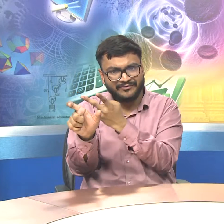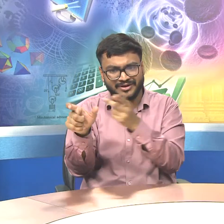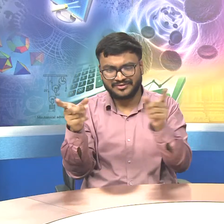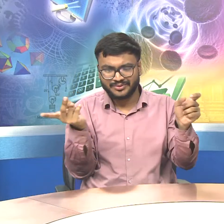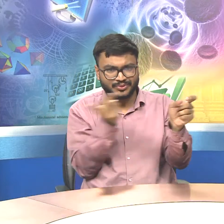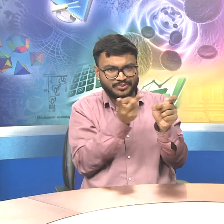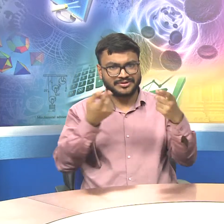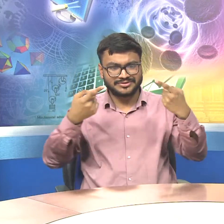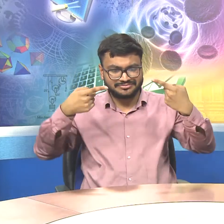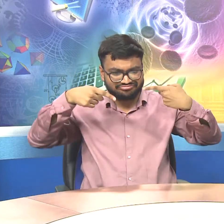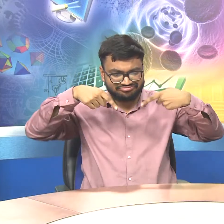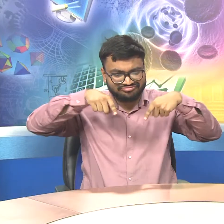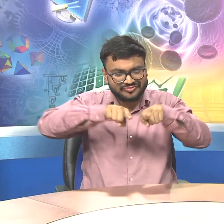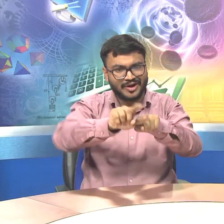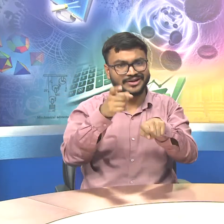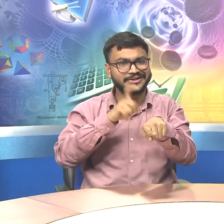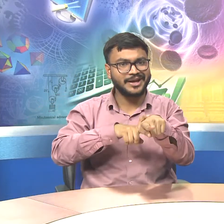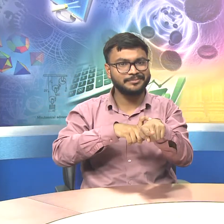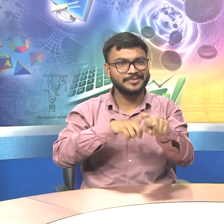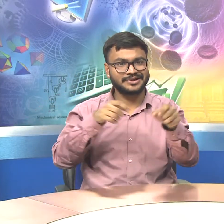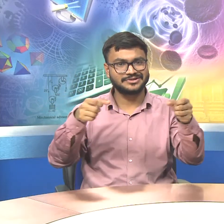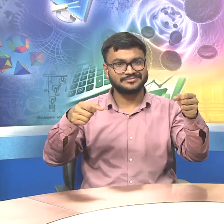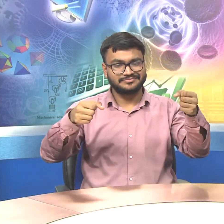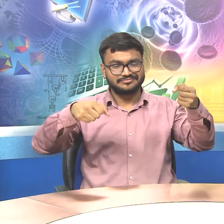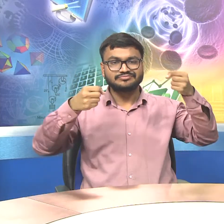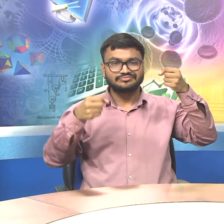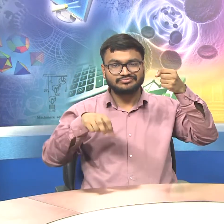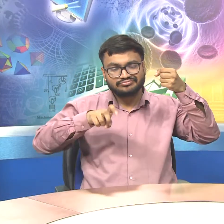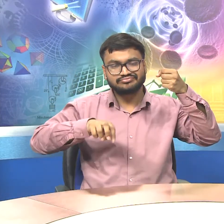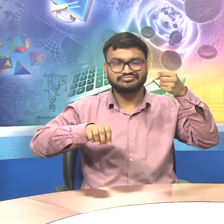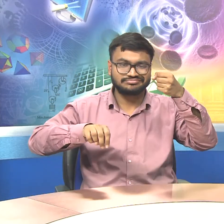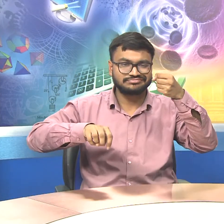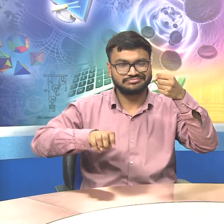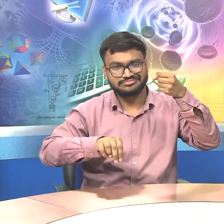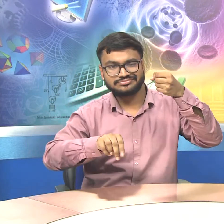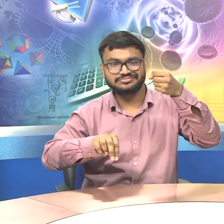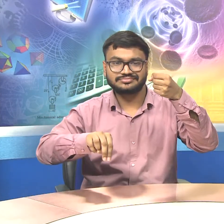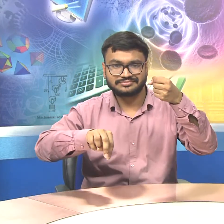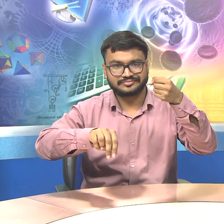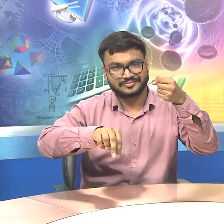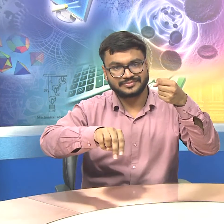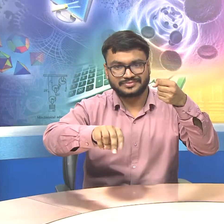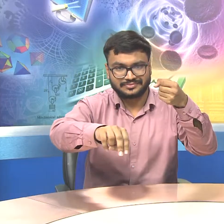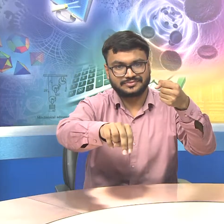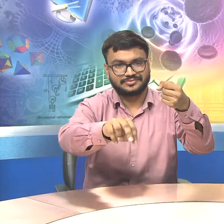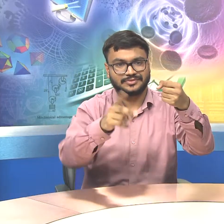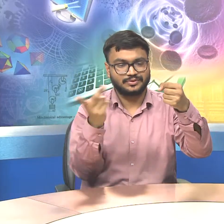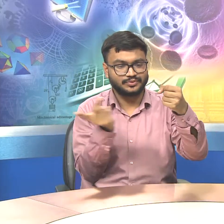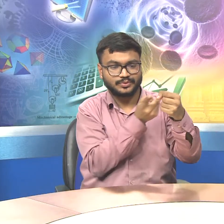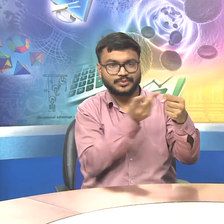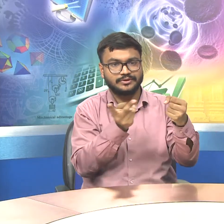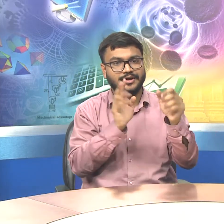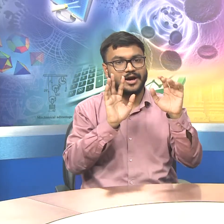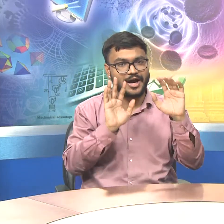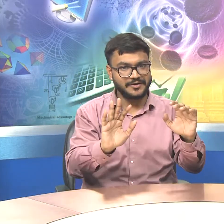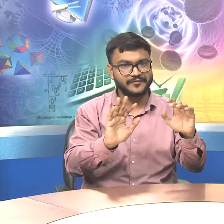In ISL, both hands show different types of sign, which is one is holding